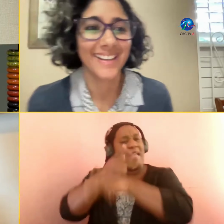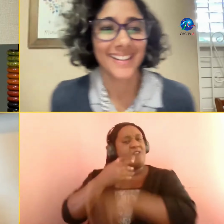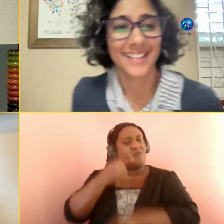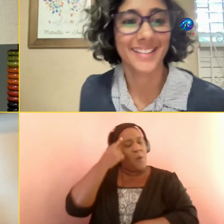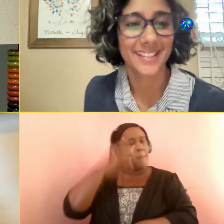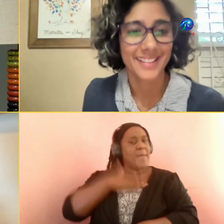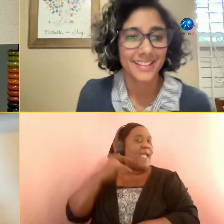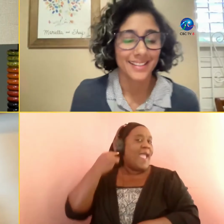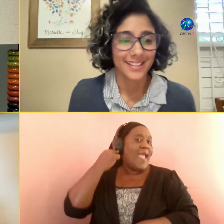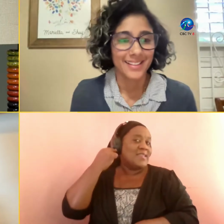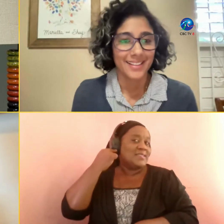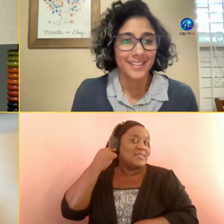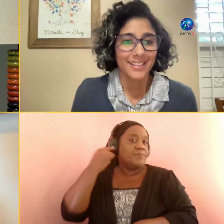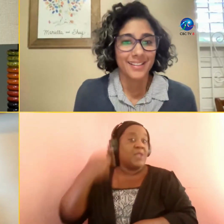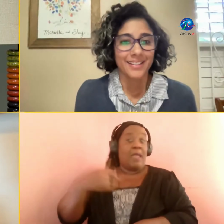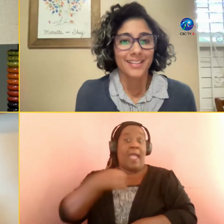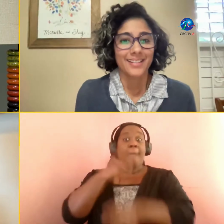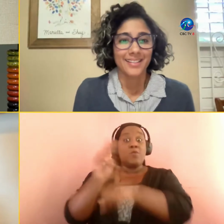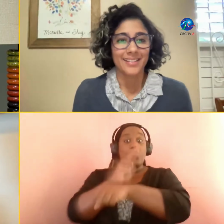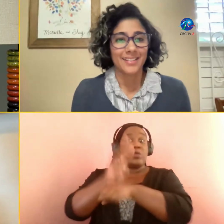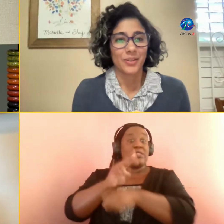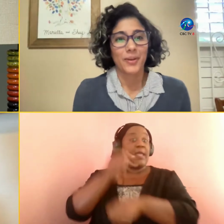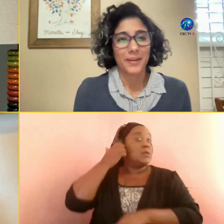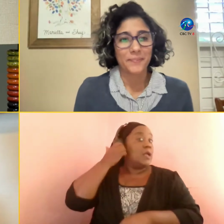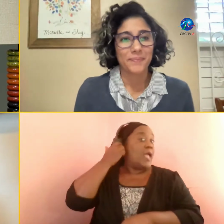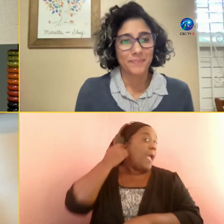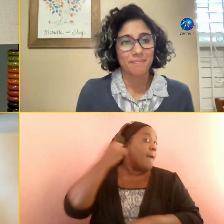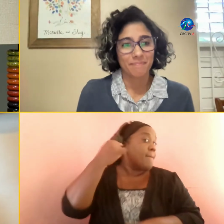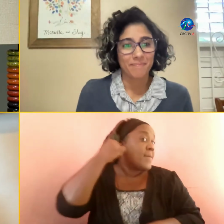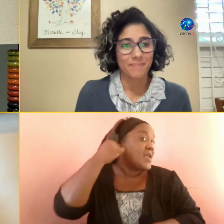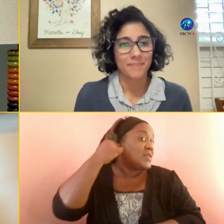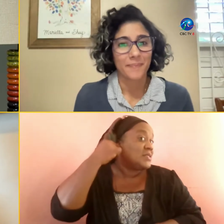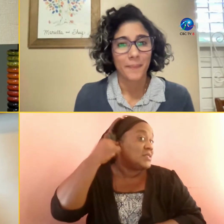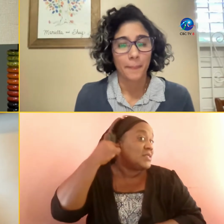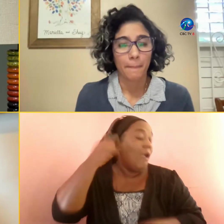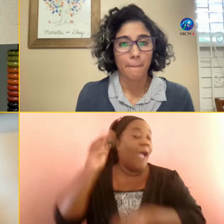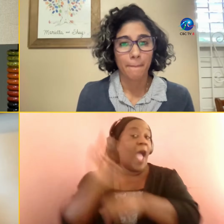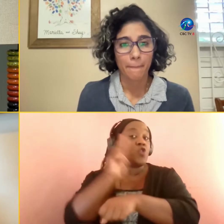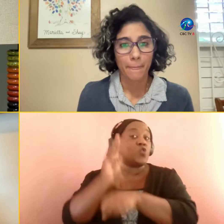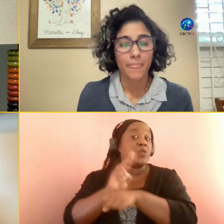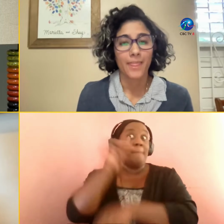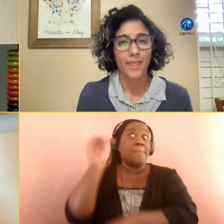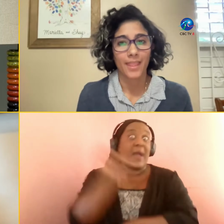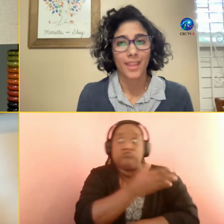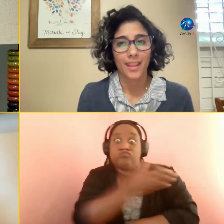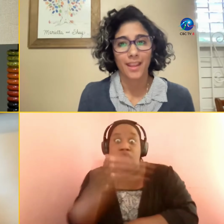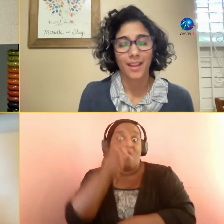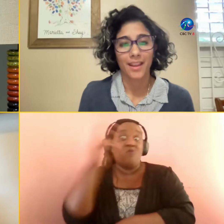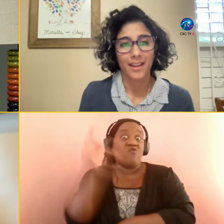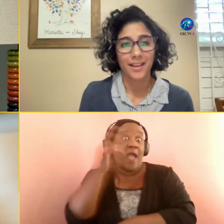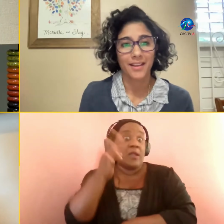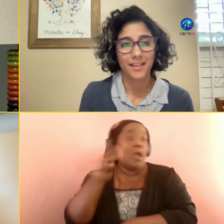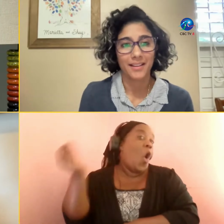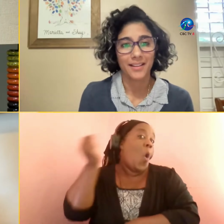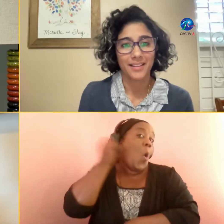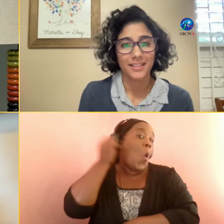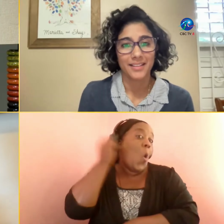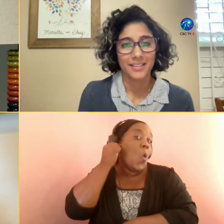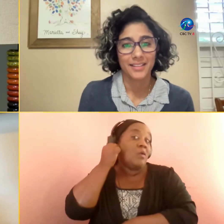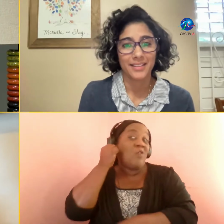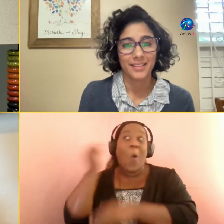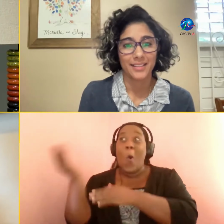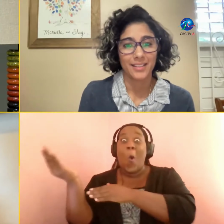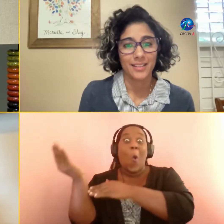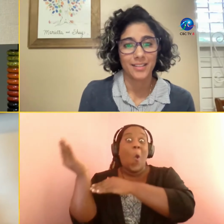an example. I'm wearing an earpiece plugged into my ear. I do this Monday to Friday and it's in there for the duration of the time.